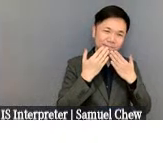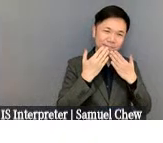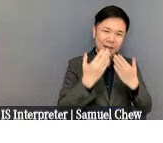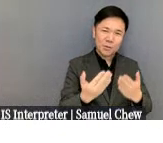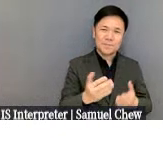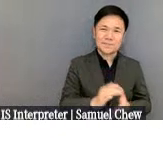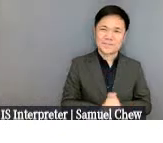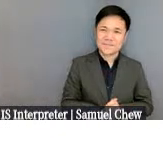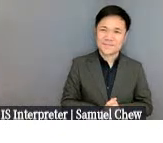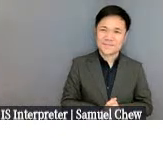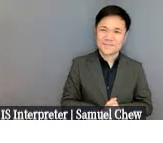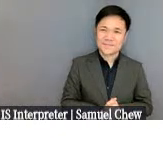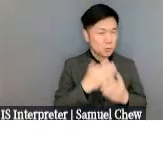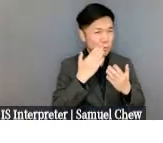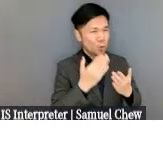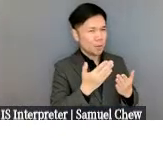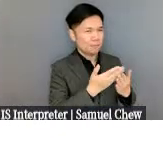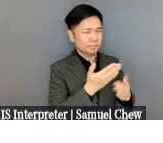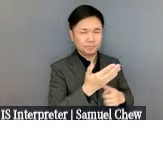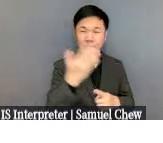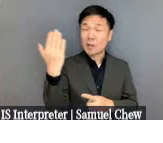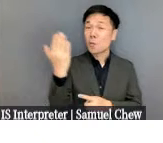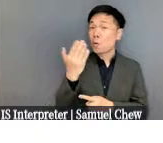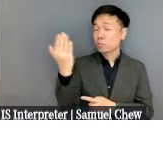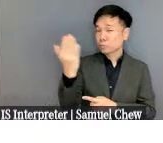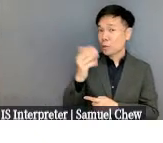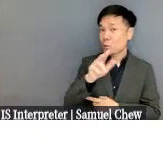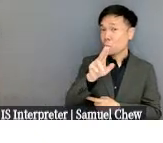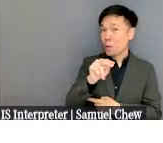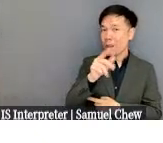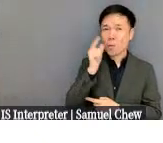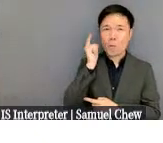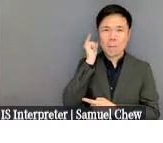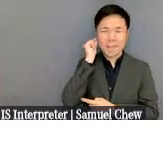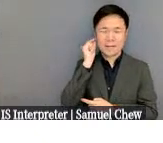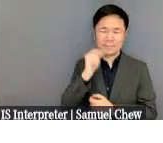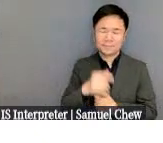to our speaker from UN Women.